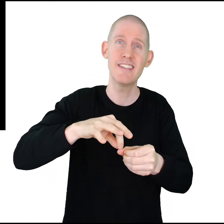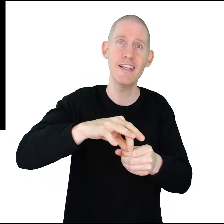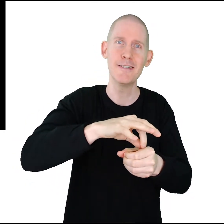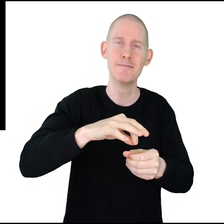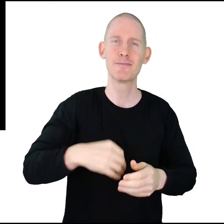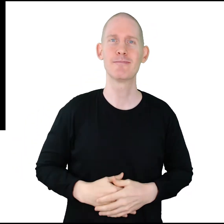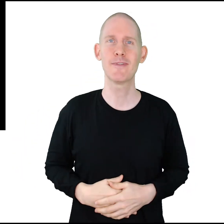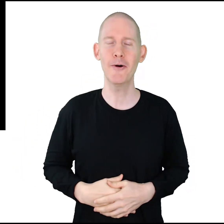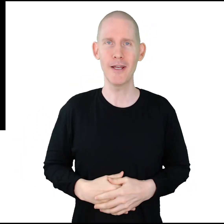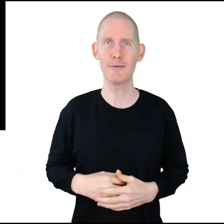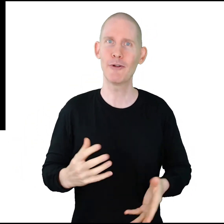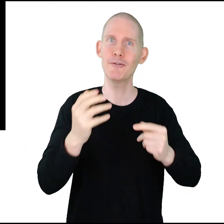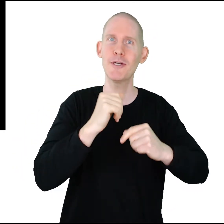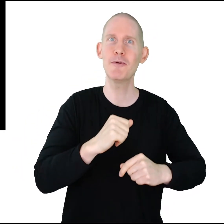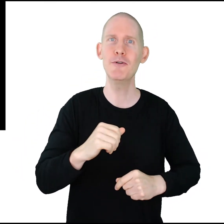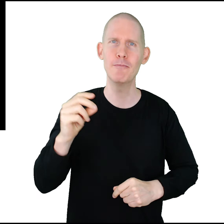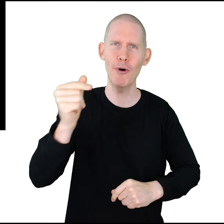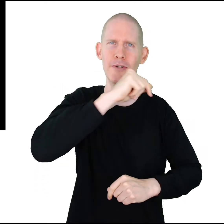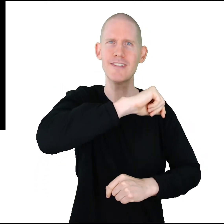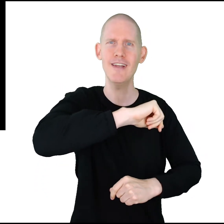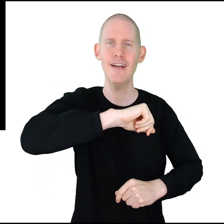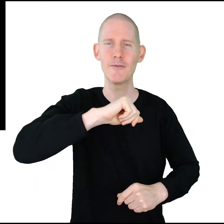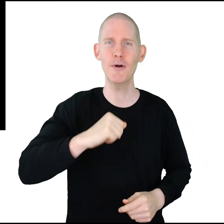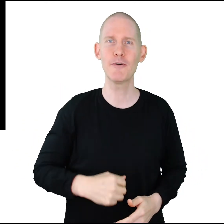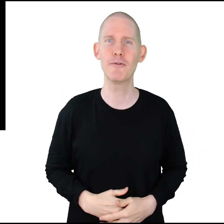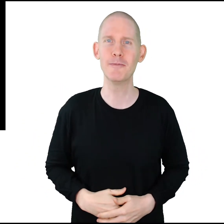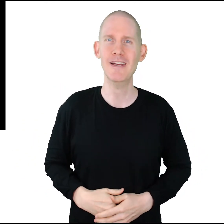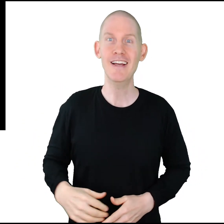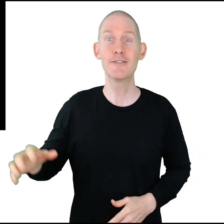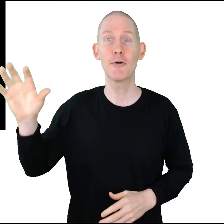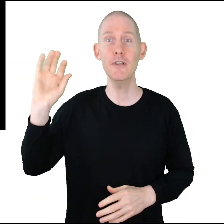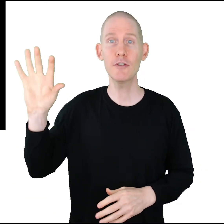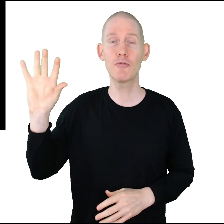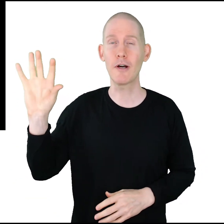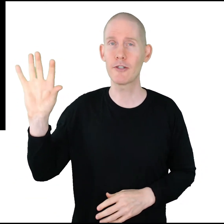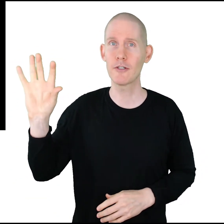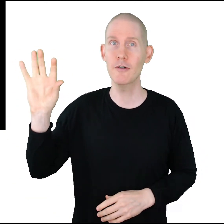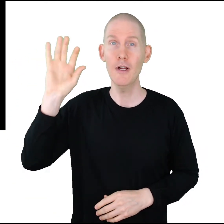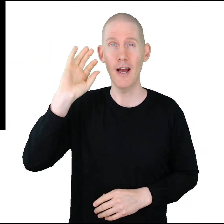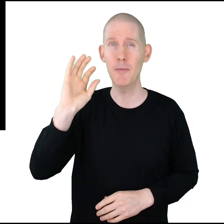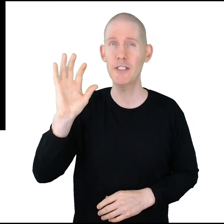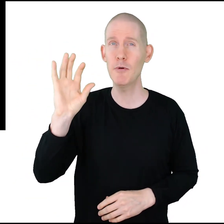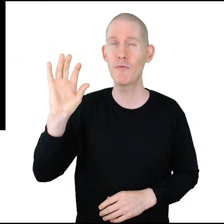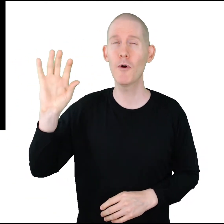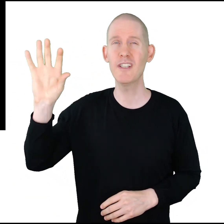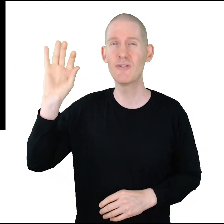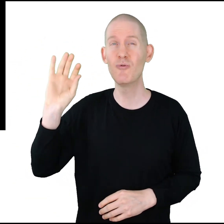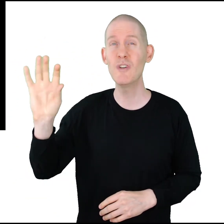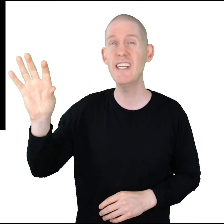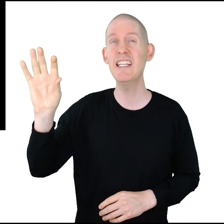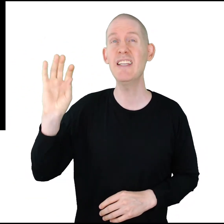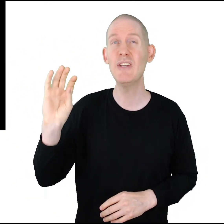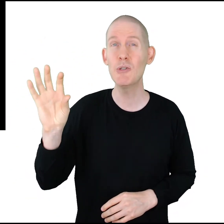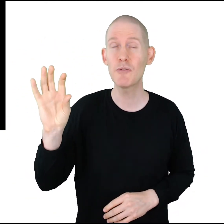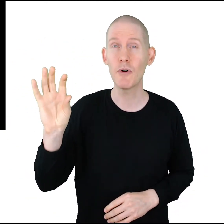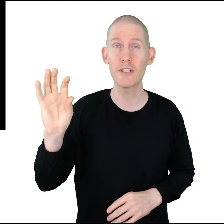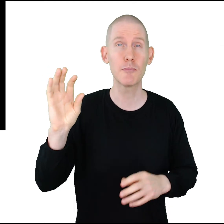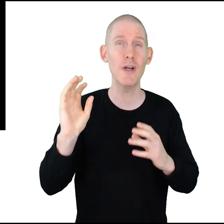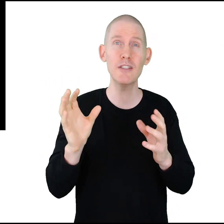T. Okay, you learned something new. Bonus sign, wonderful. So this structure, I mentioned before, is really useful, especially